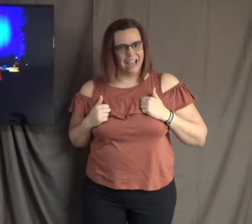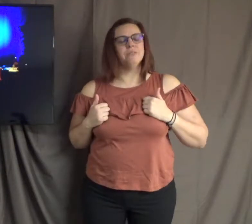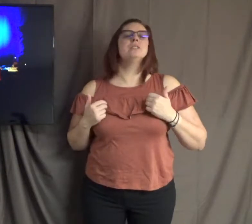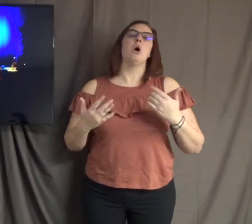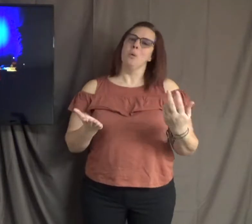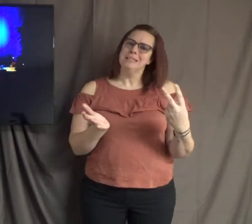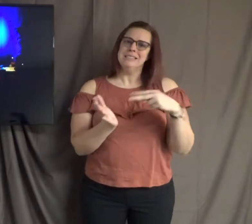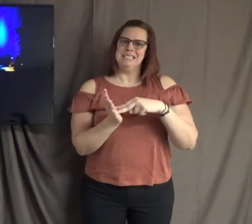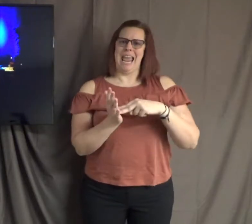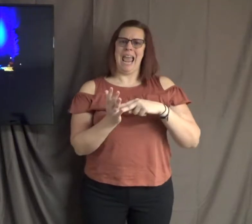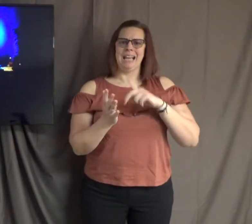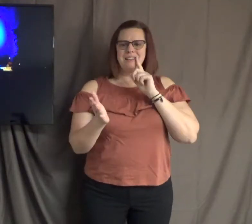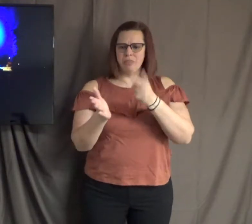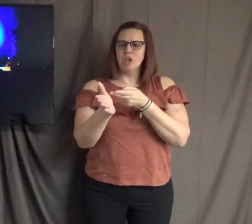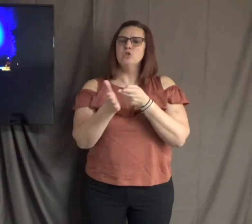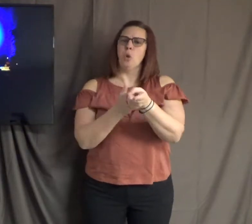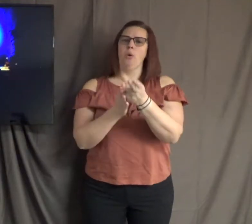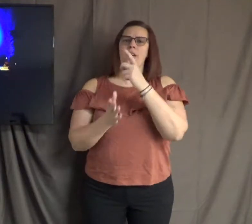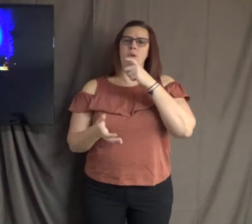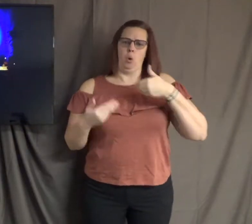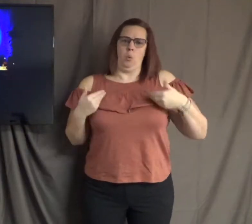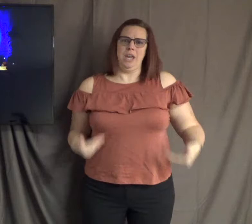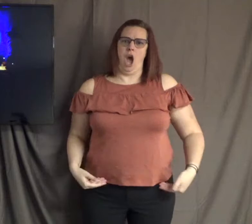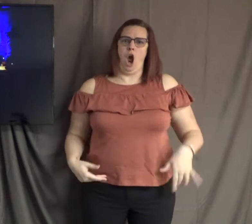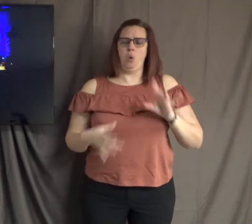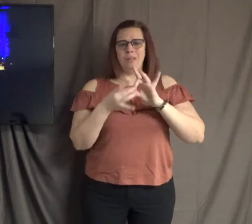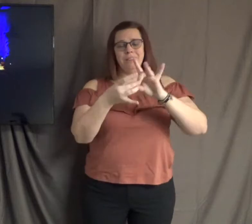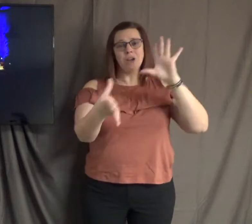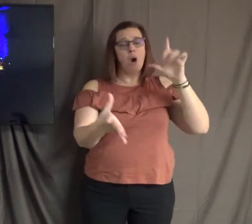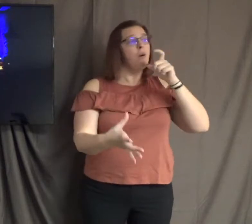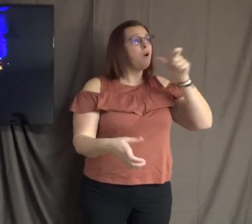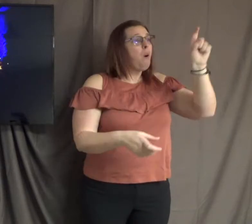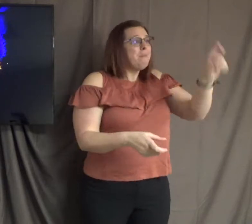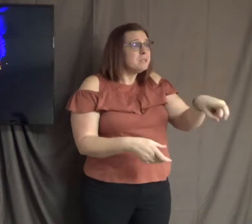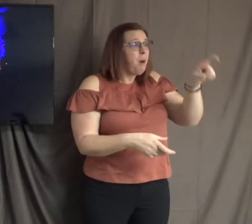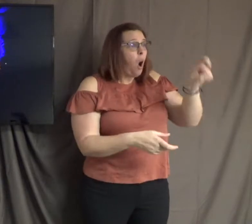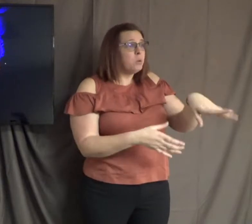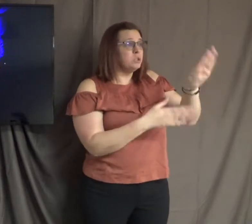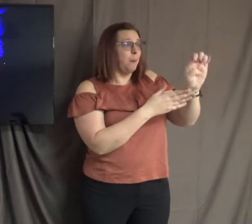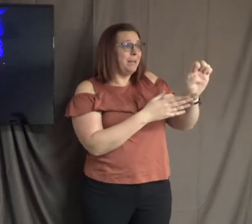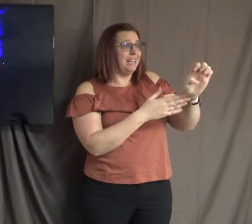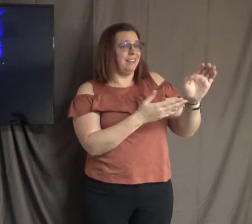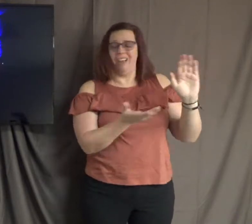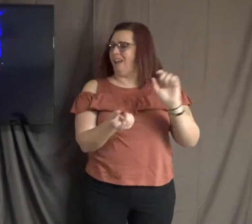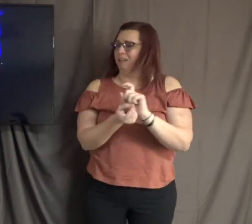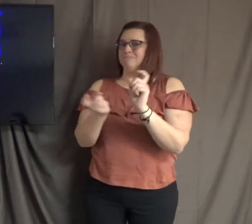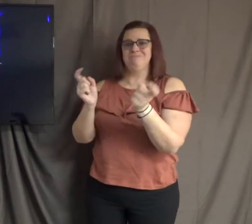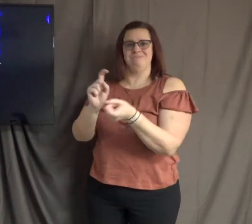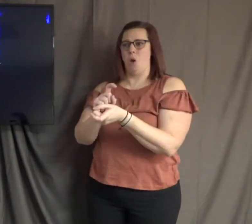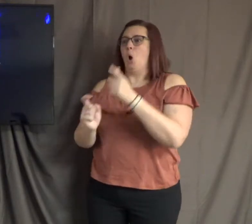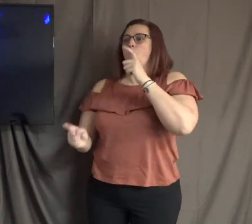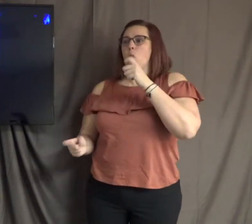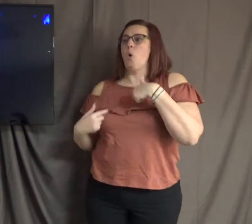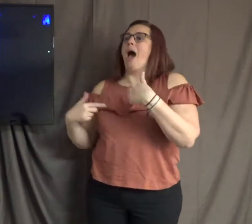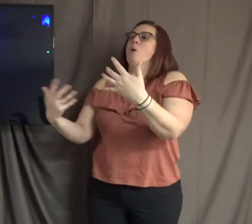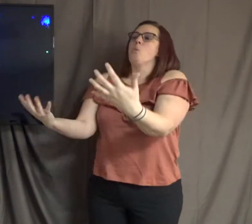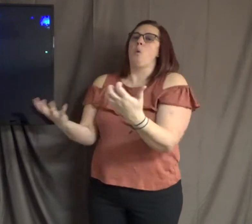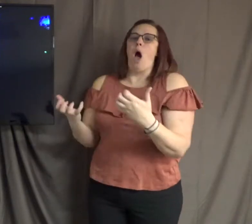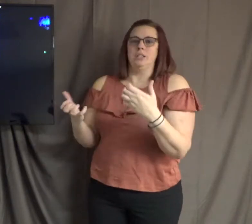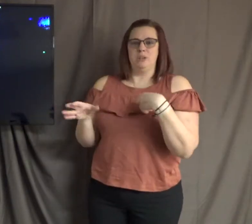in the truth of who we are. We let go of who we're supposed to be and step into who we want to